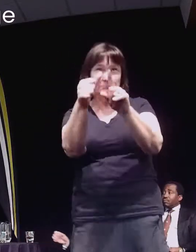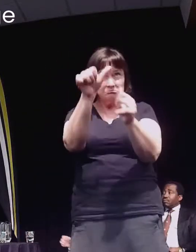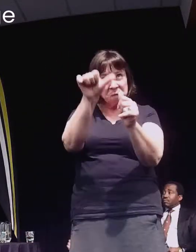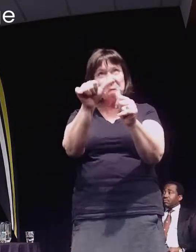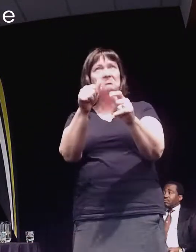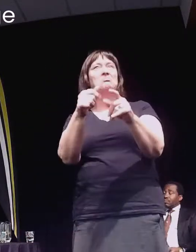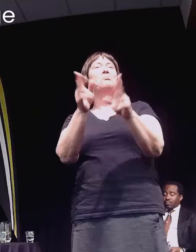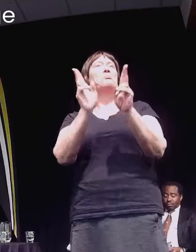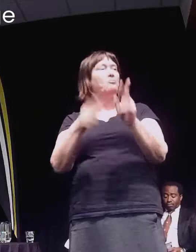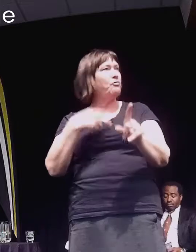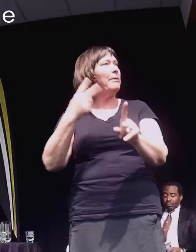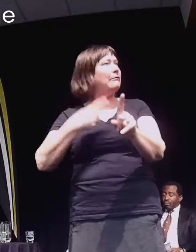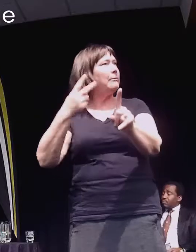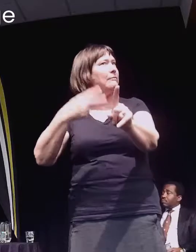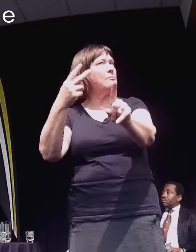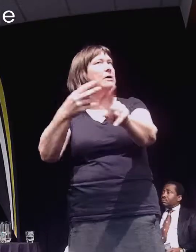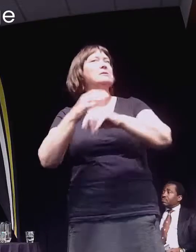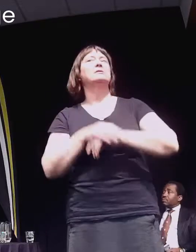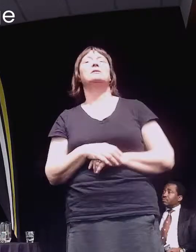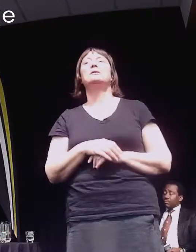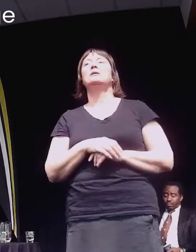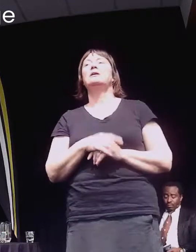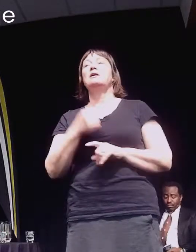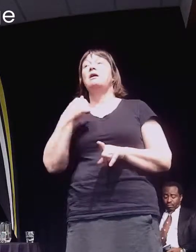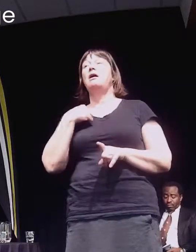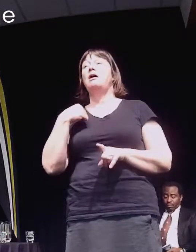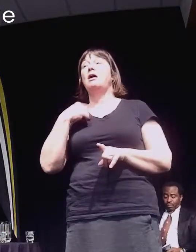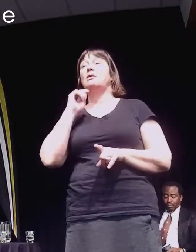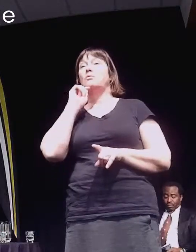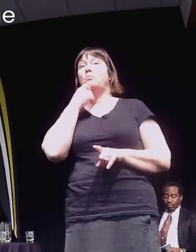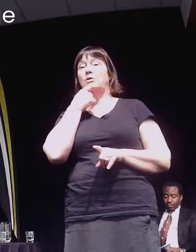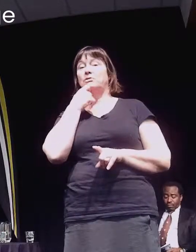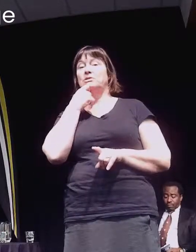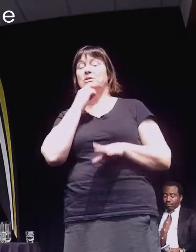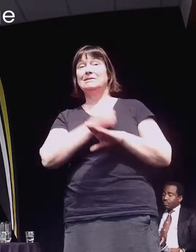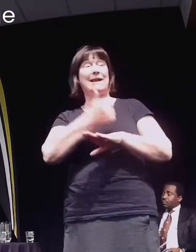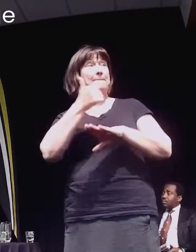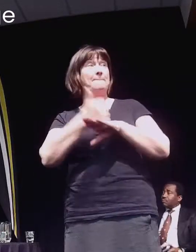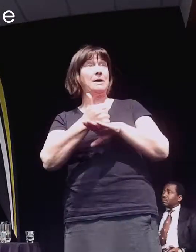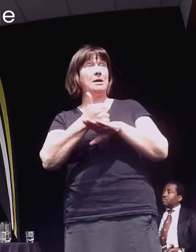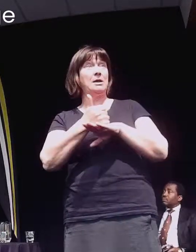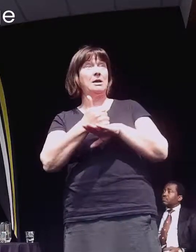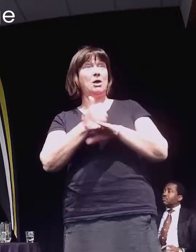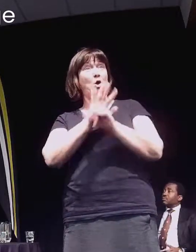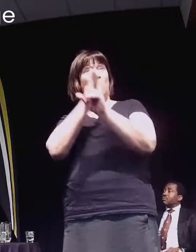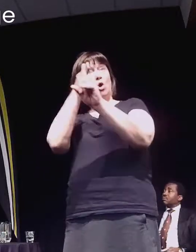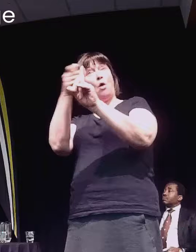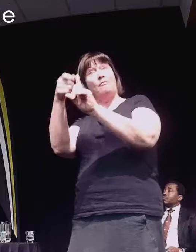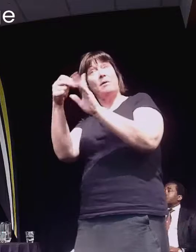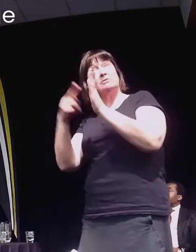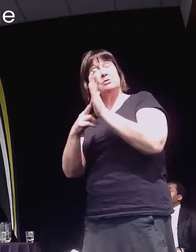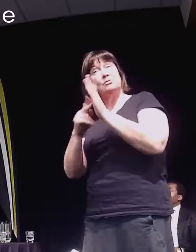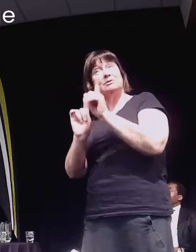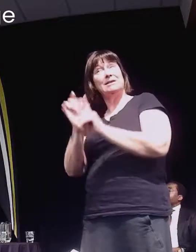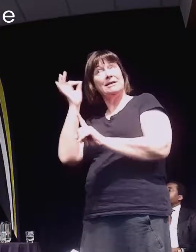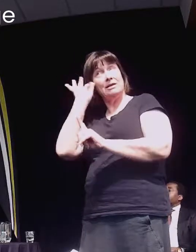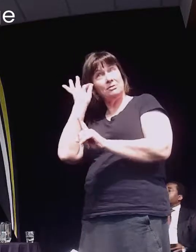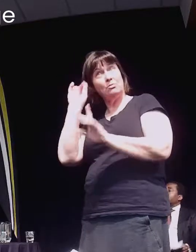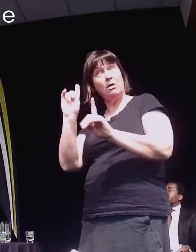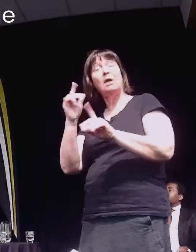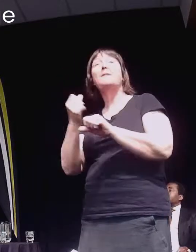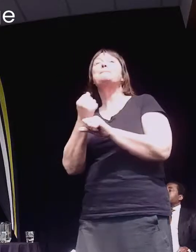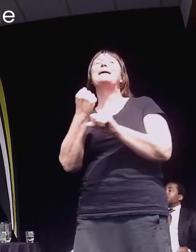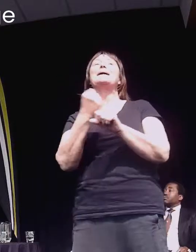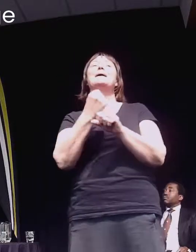stuff. So as I was saying earlier, I would set a goal for Palmerston North City Council of making Palmerston